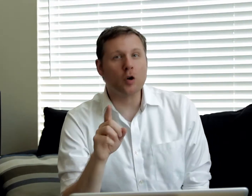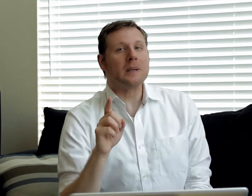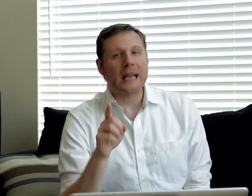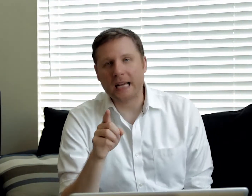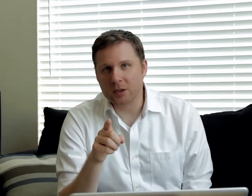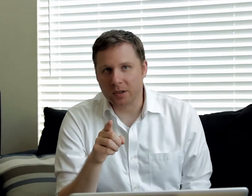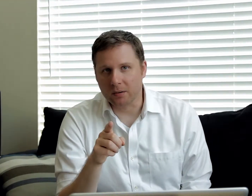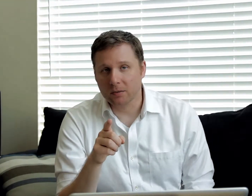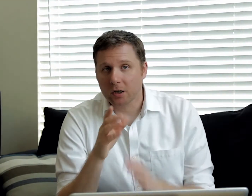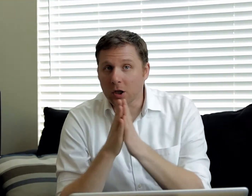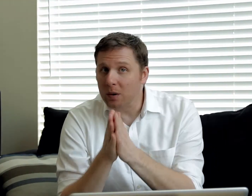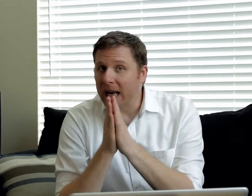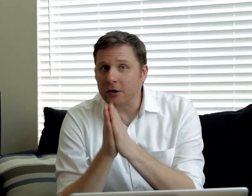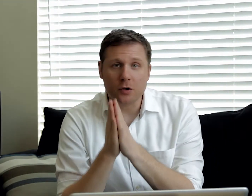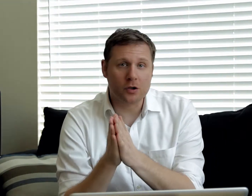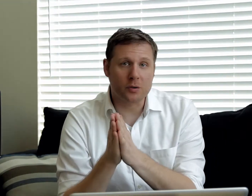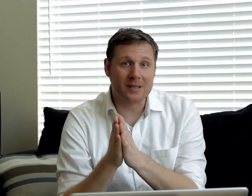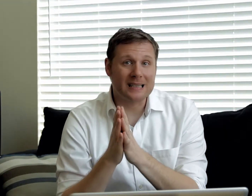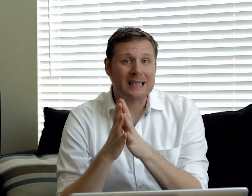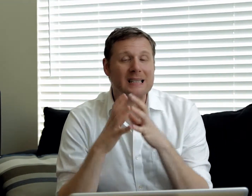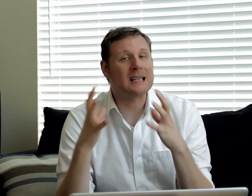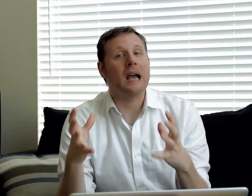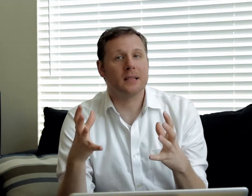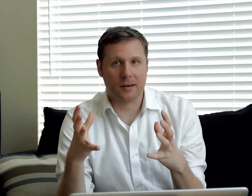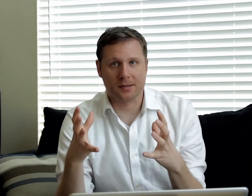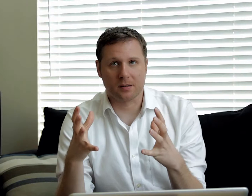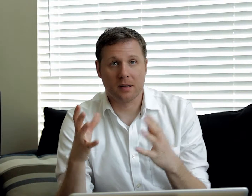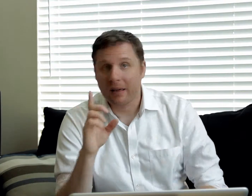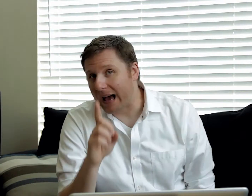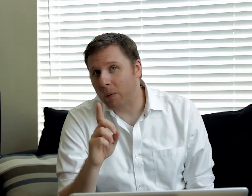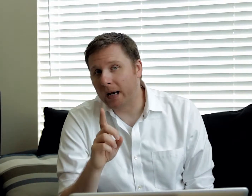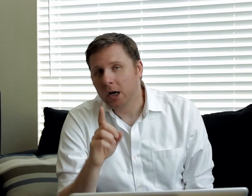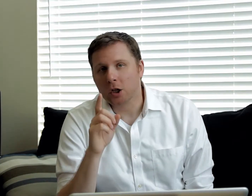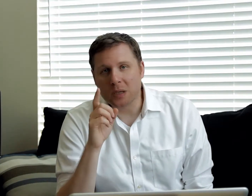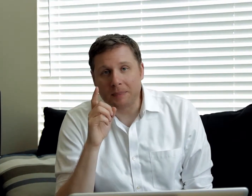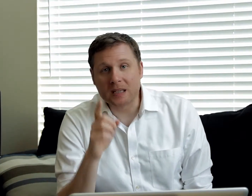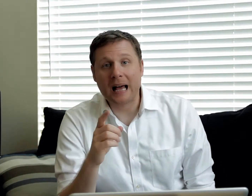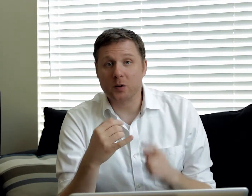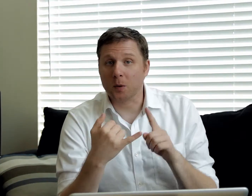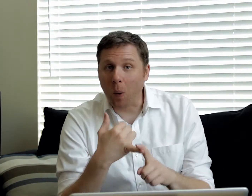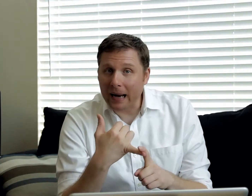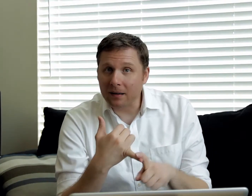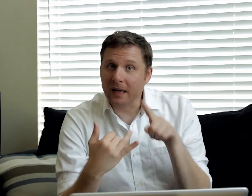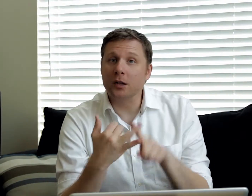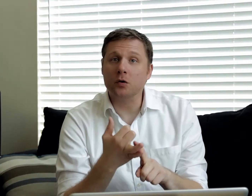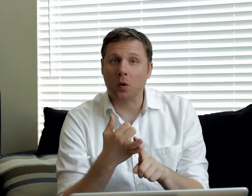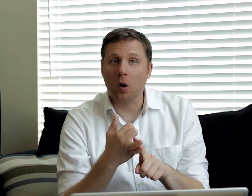verbally answering you, you can ask your students to sign their answer. That way, you keep the classroom quiet and in control,